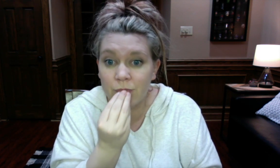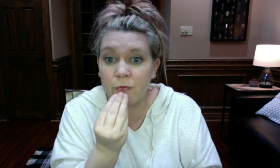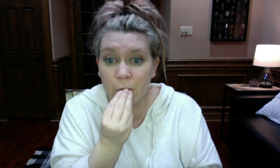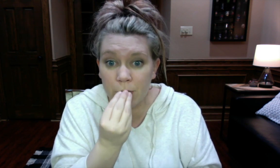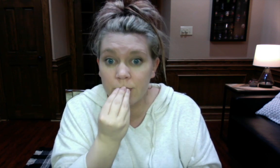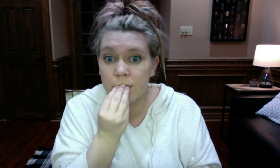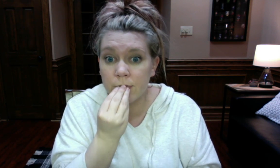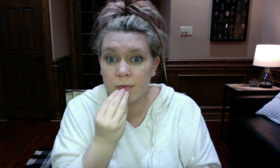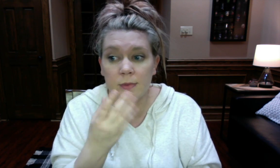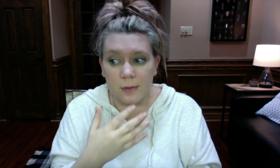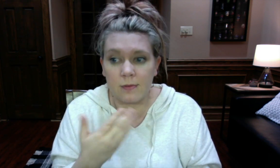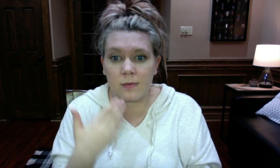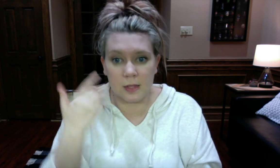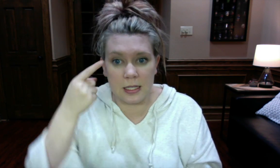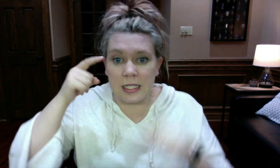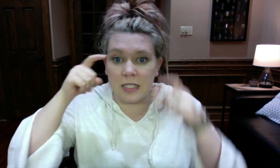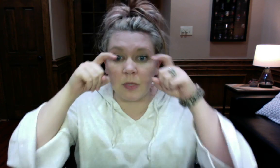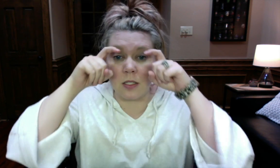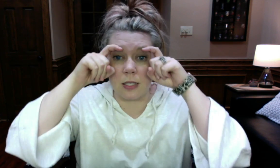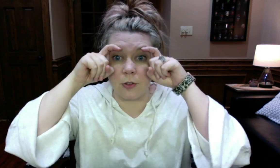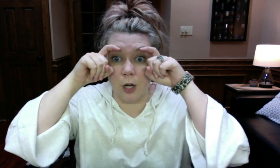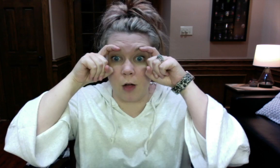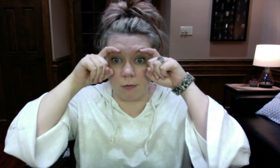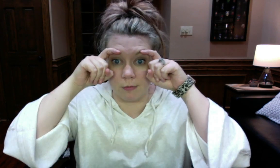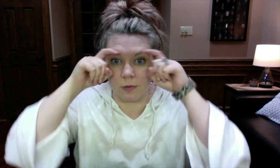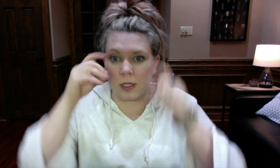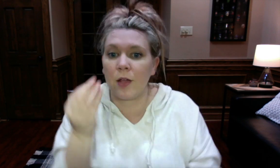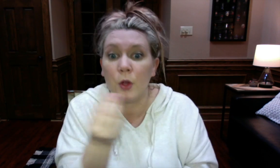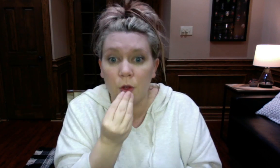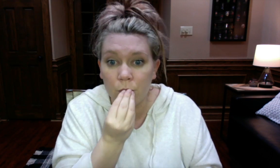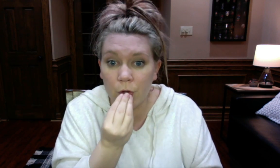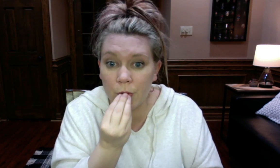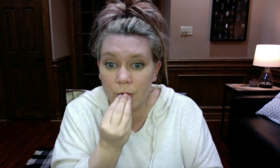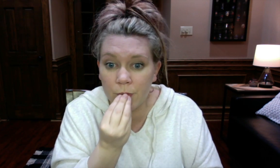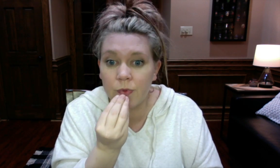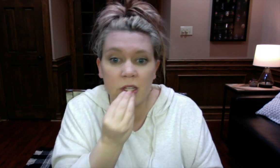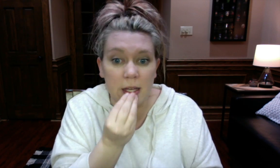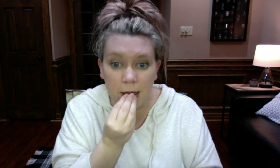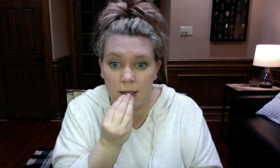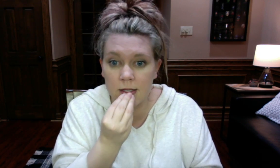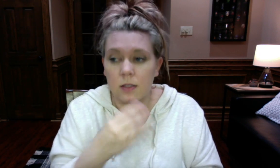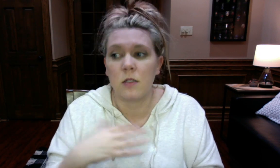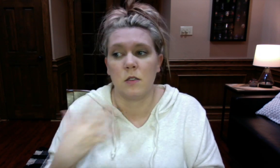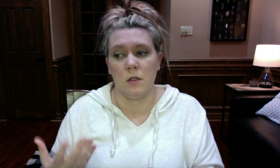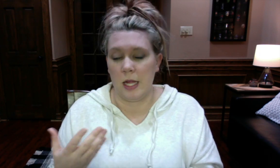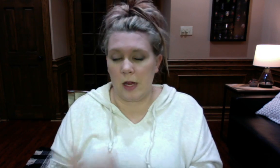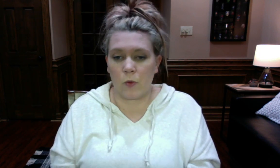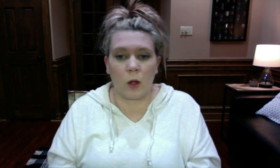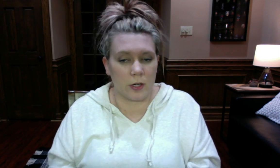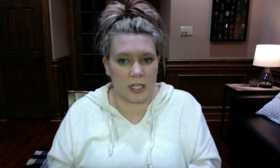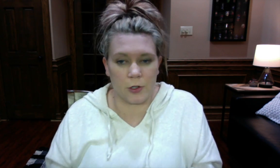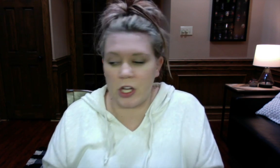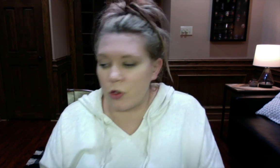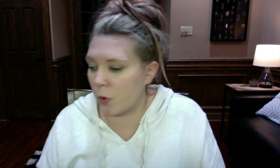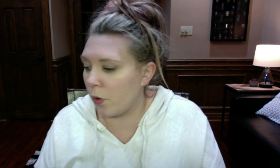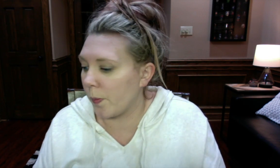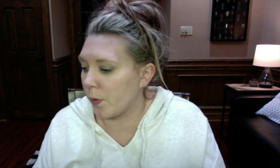Food. This means yes or no. Okay? Food. Eat. Either one. They're interchangeable.